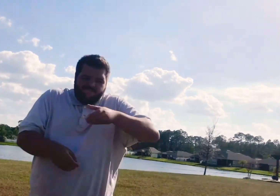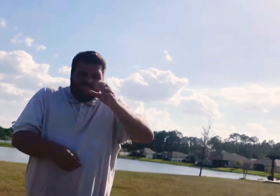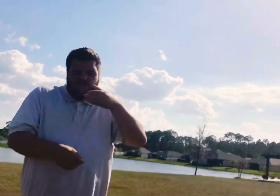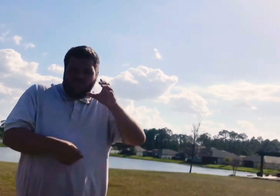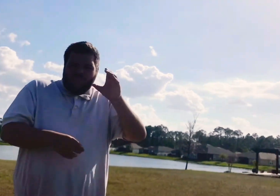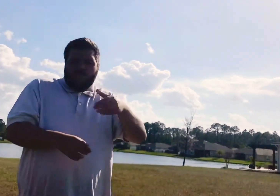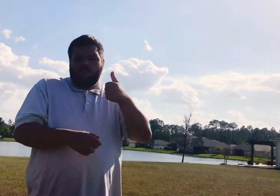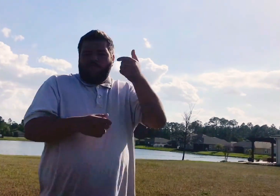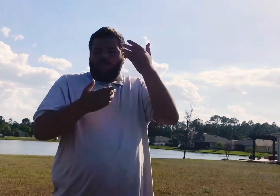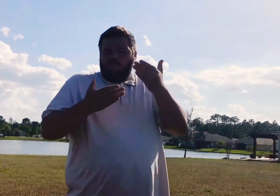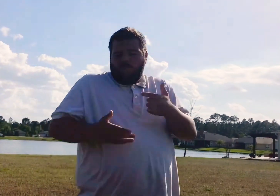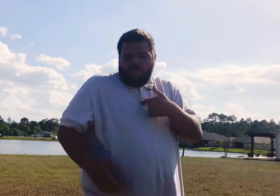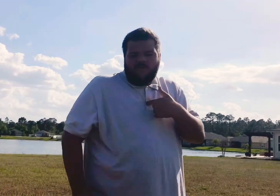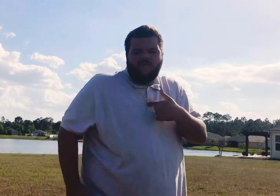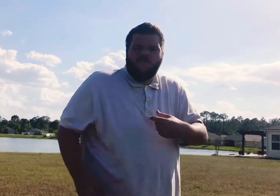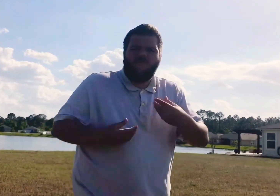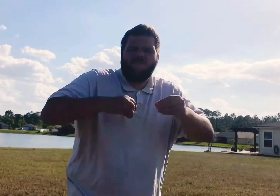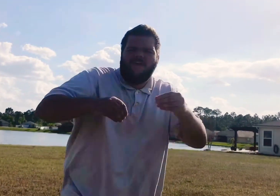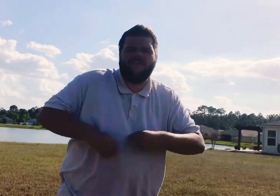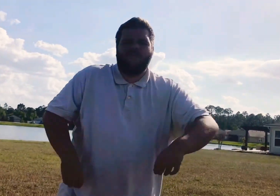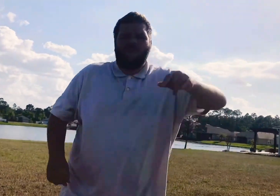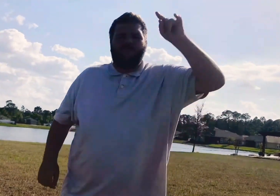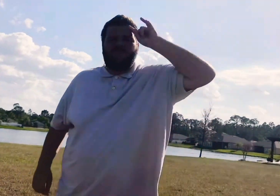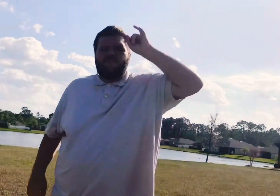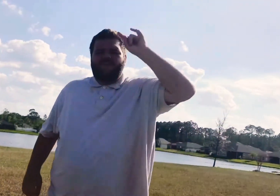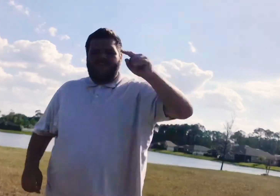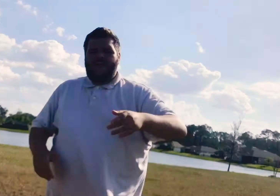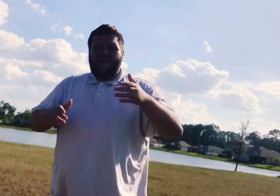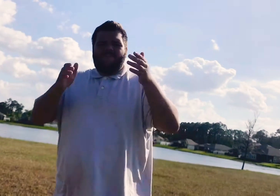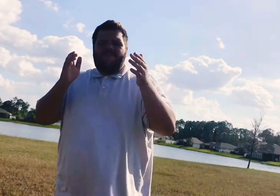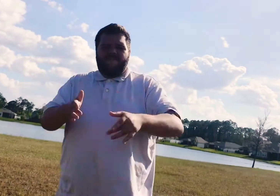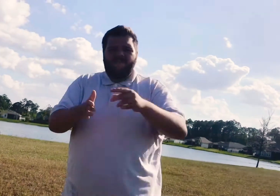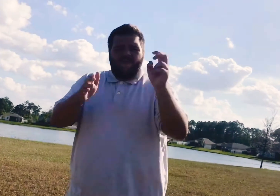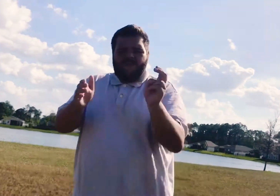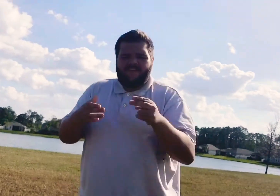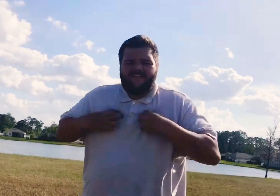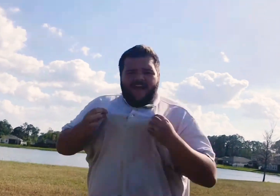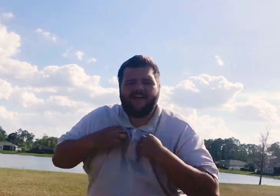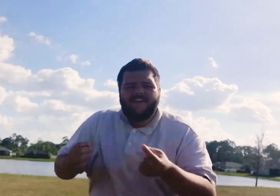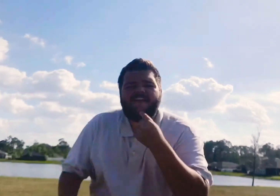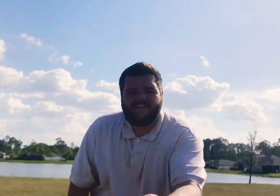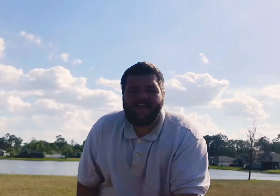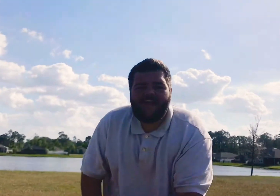Be good for me. I sold my soul to the devil for a designer. They said,